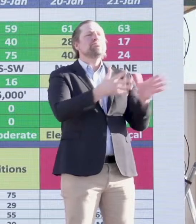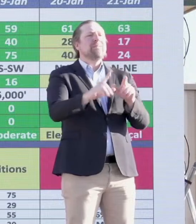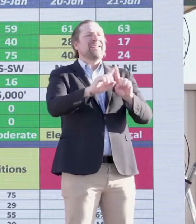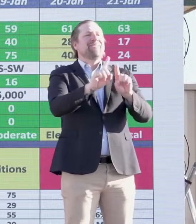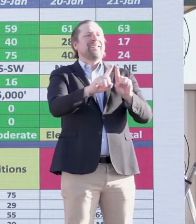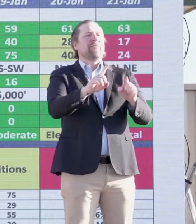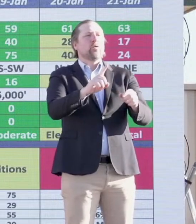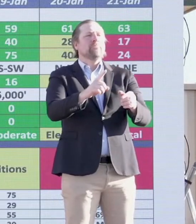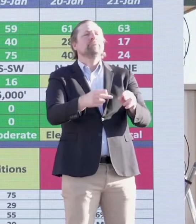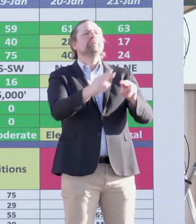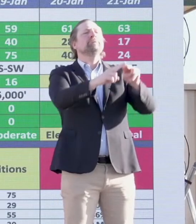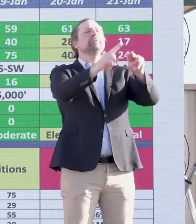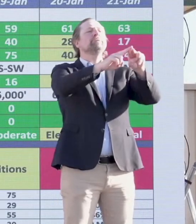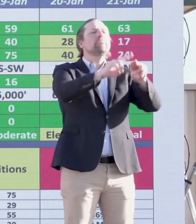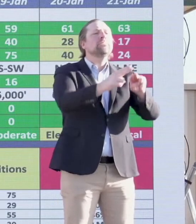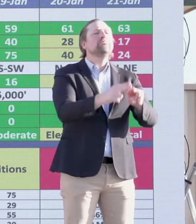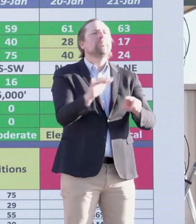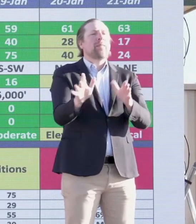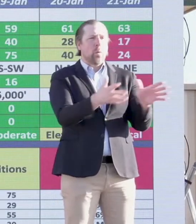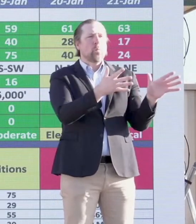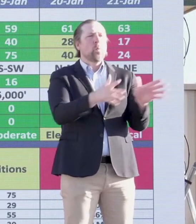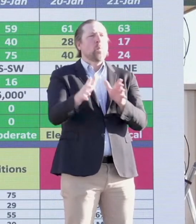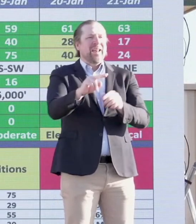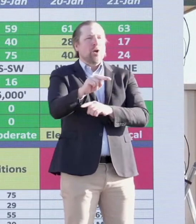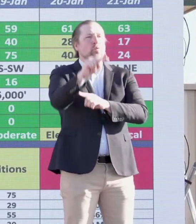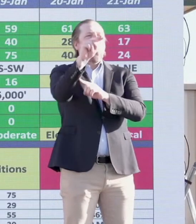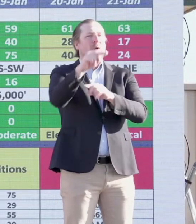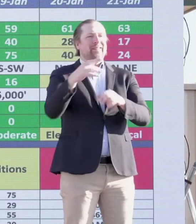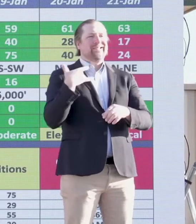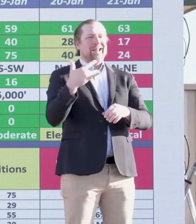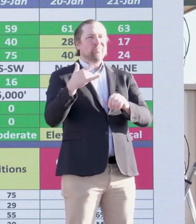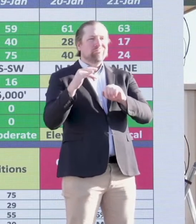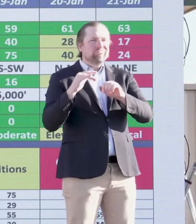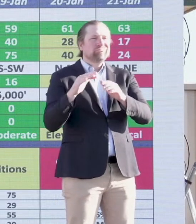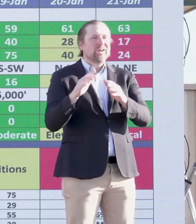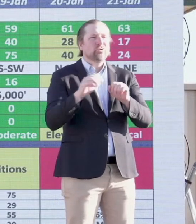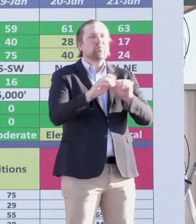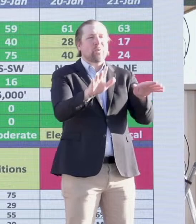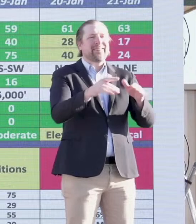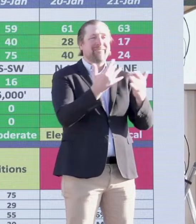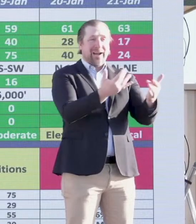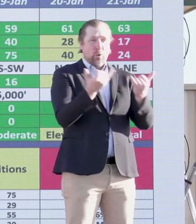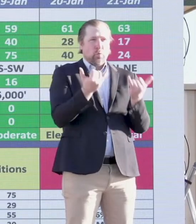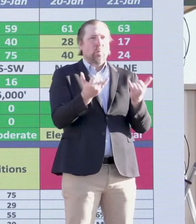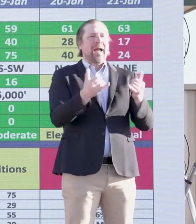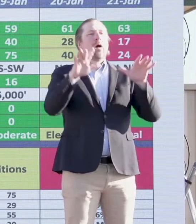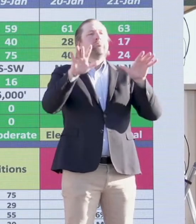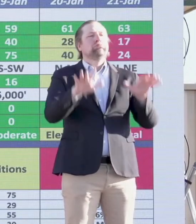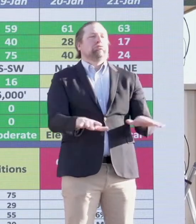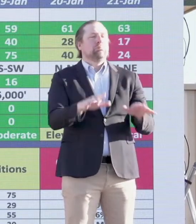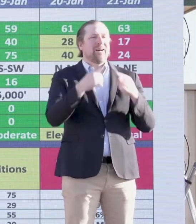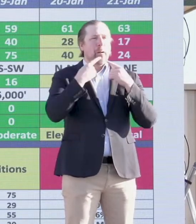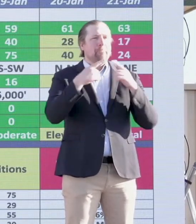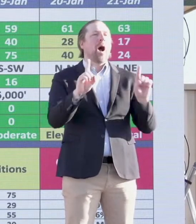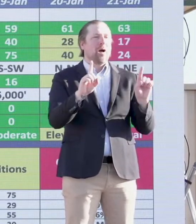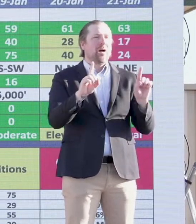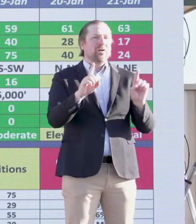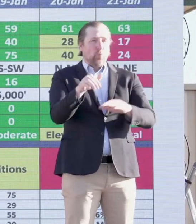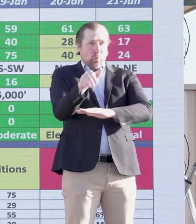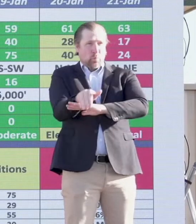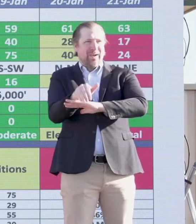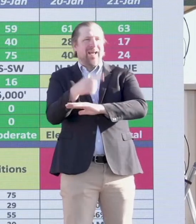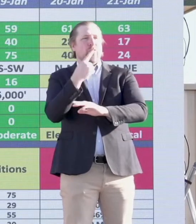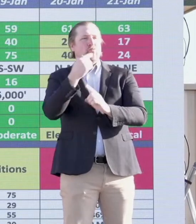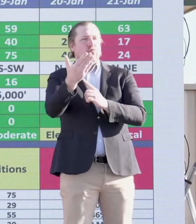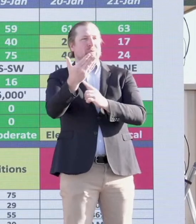kind of persistent northeasterly wind across fire. Well, finally today, those winds are finally relaxing, and so by this evening, the red